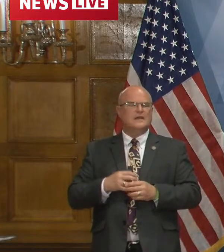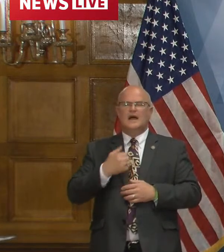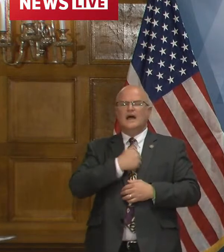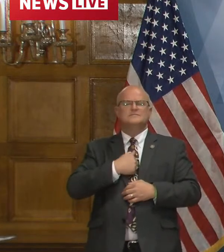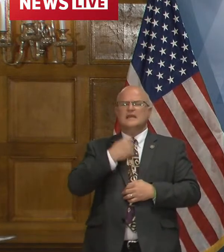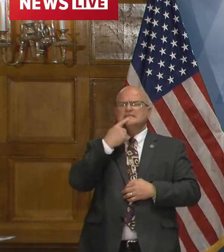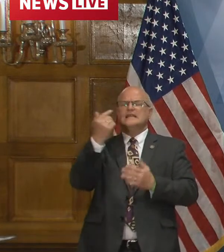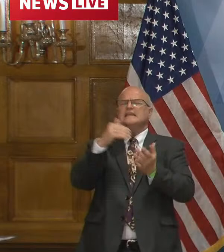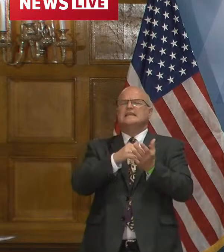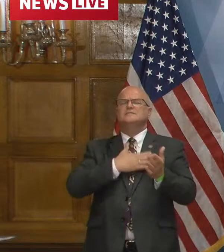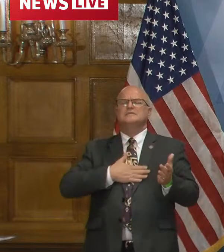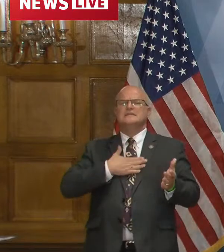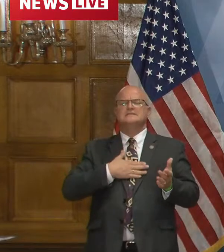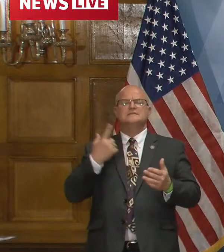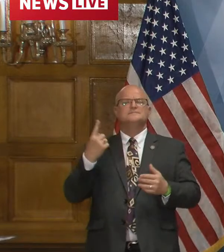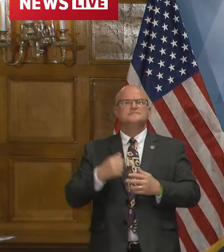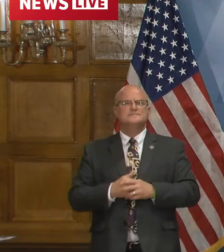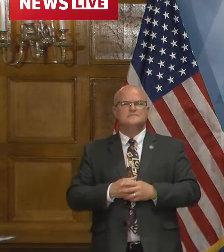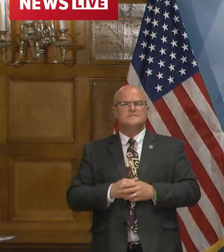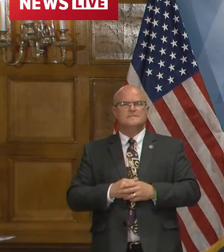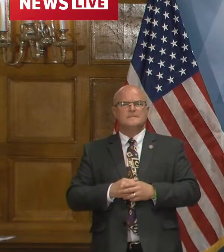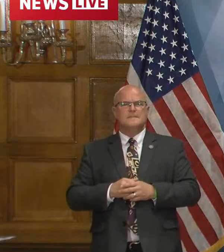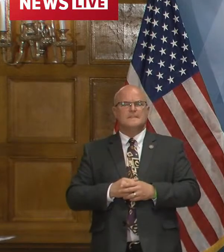I'm sorry, repeat that question.